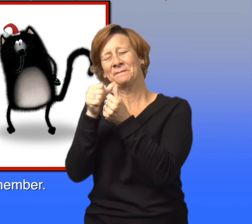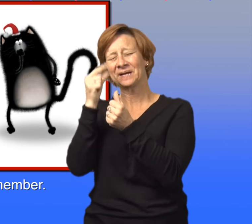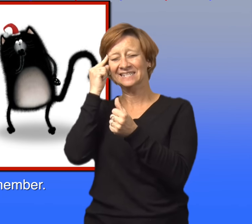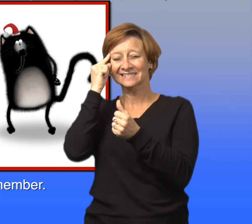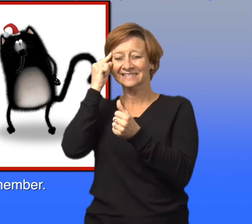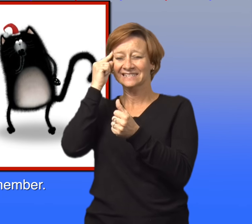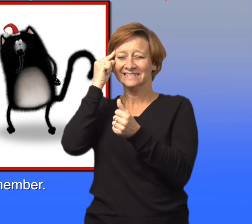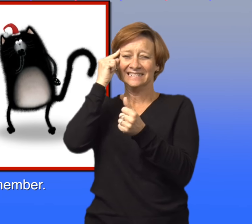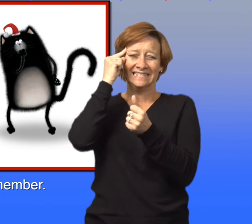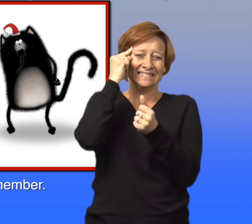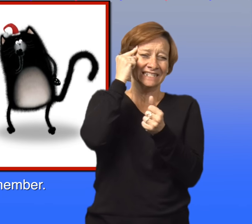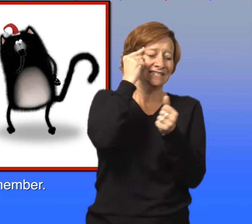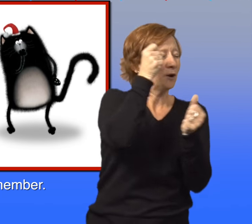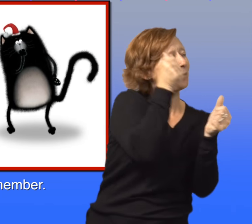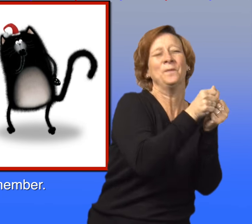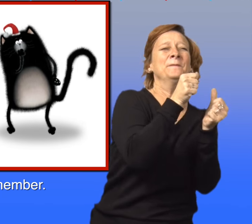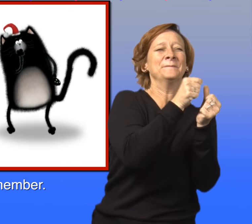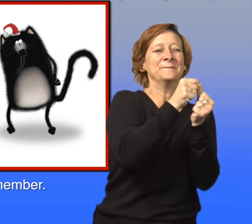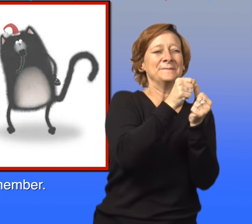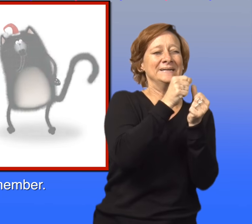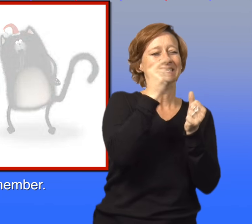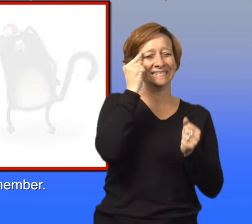Splat tried hard to remember.